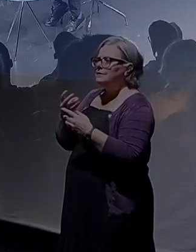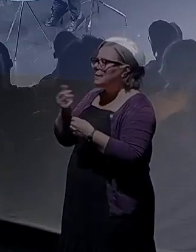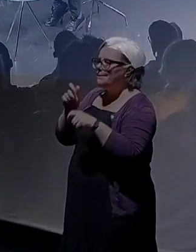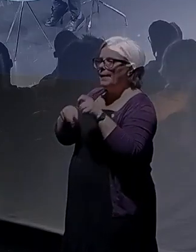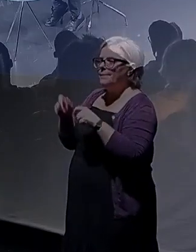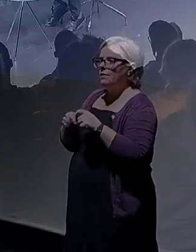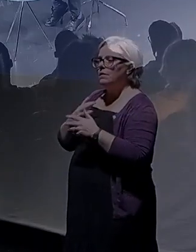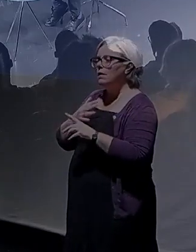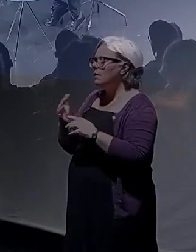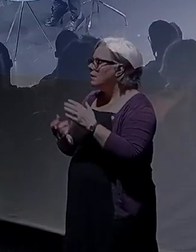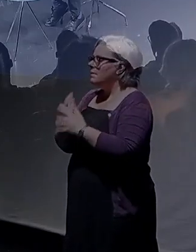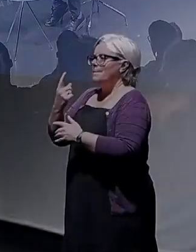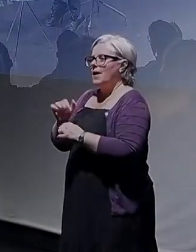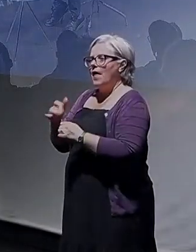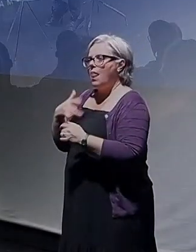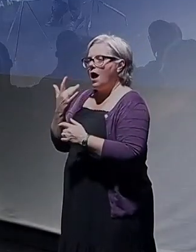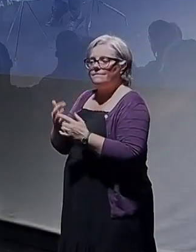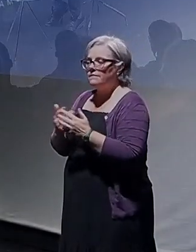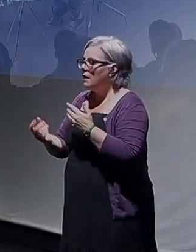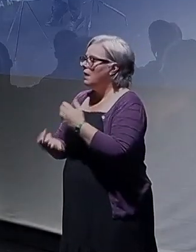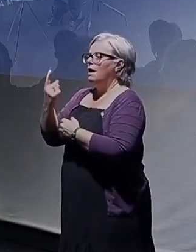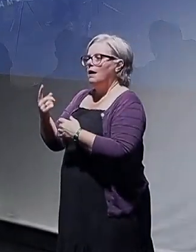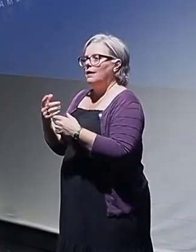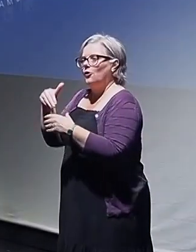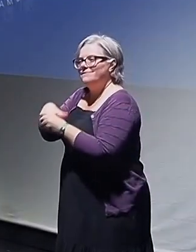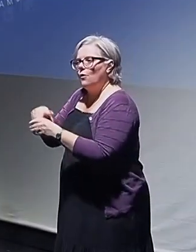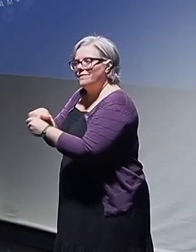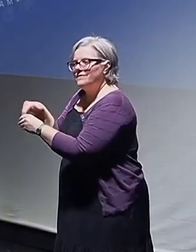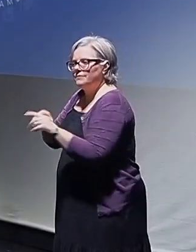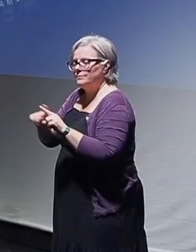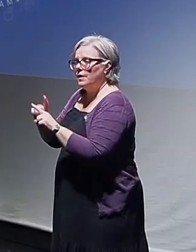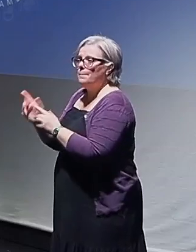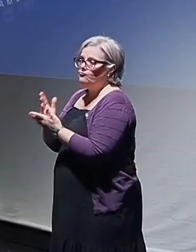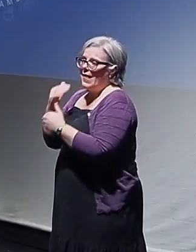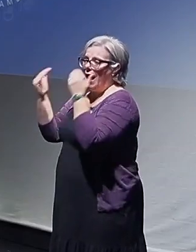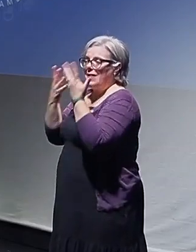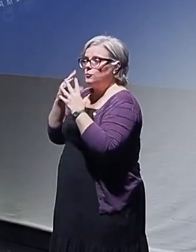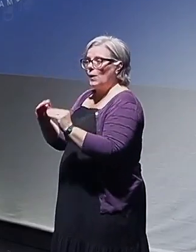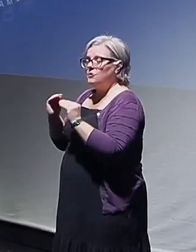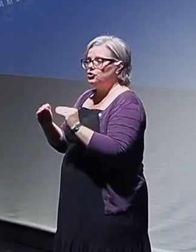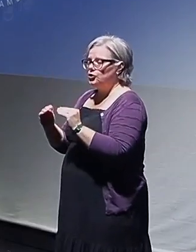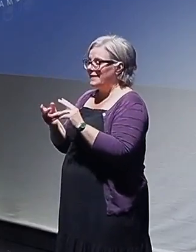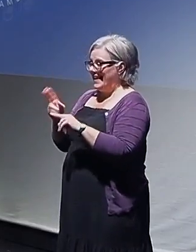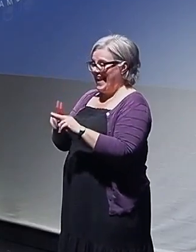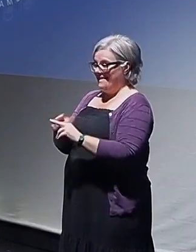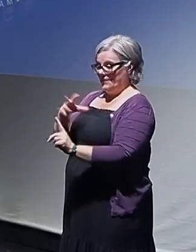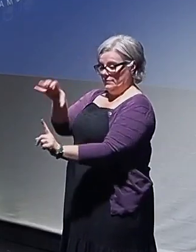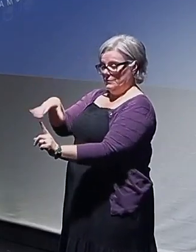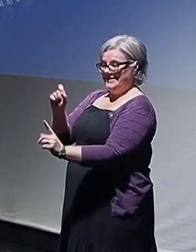various points in their lives. And one of the great things about adult education is if you've got a place like City